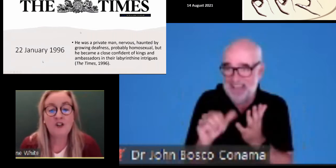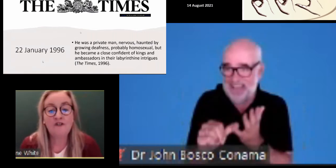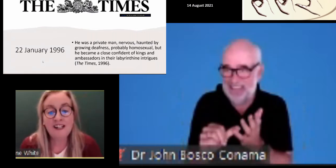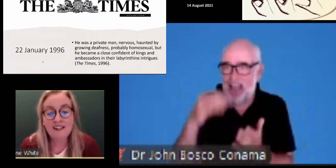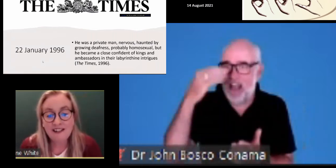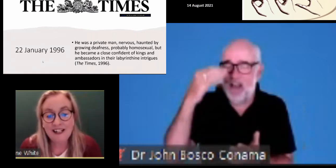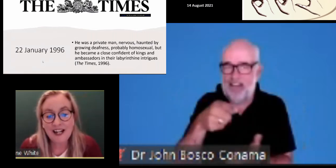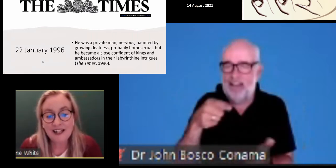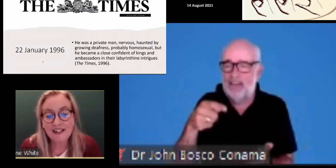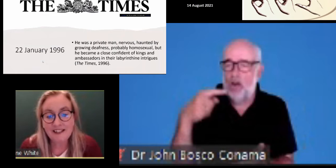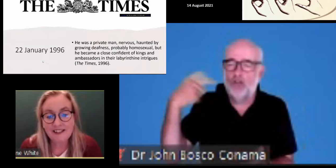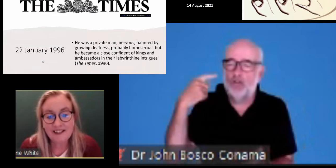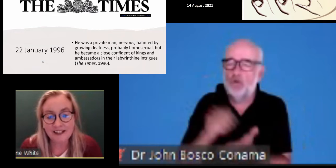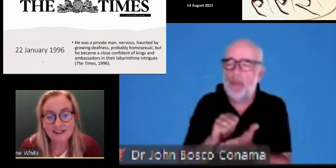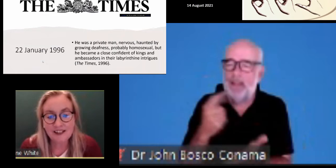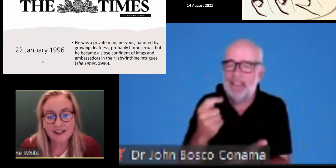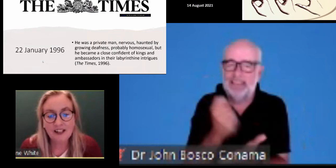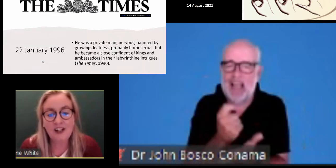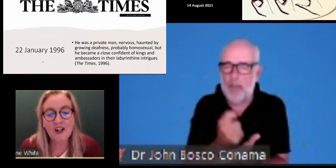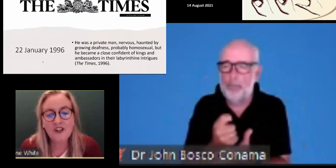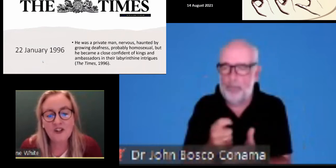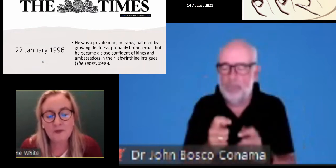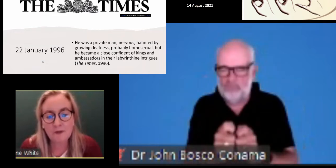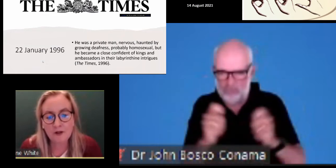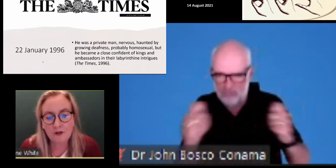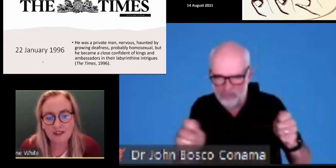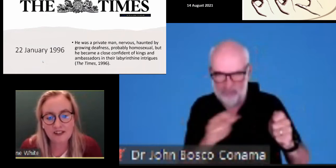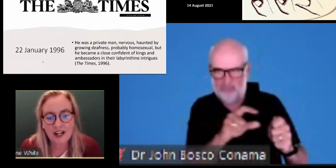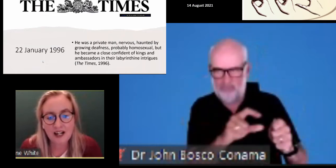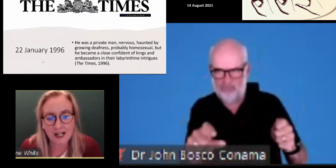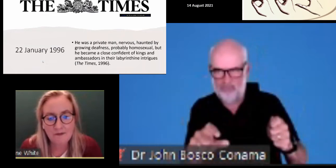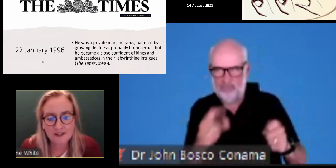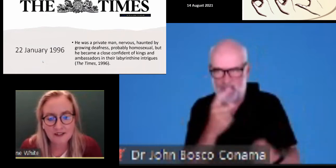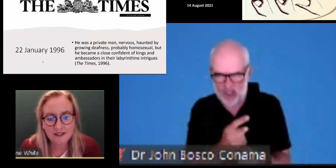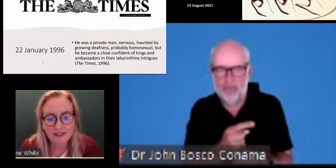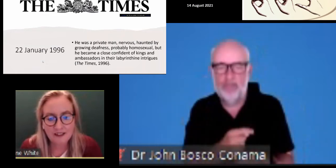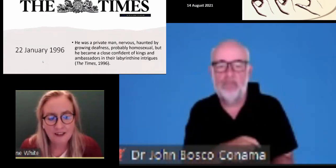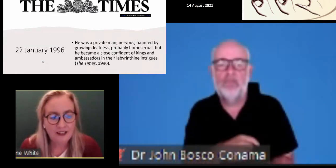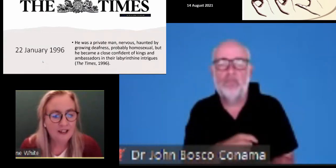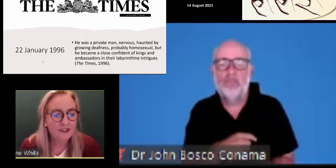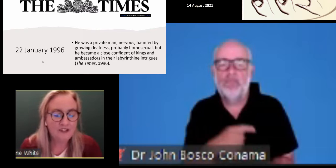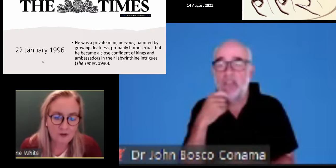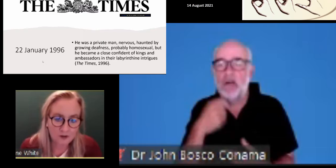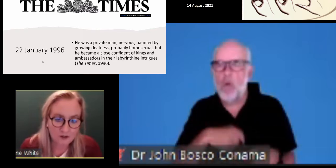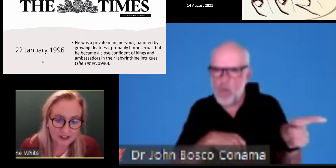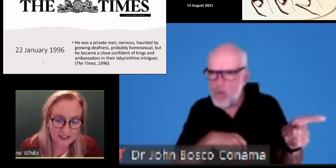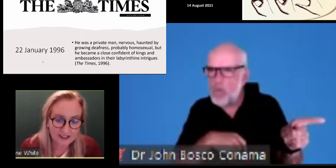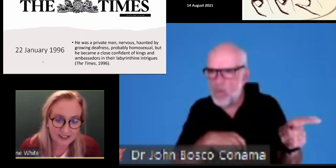So recently in 1996, the London newspaper called The Times, there is a quote here that